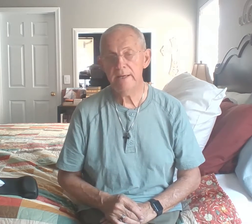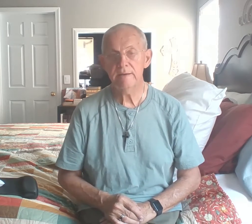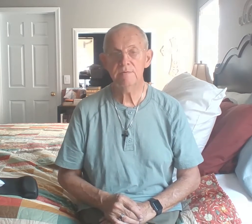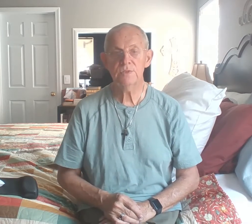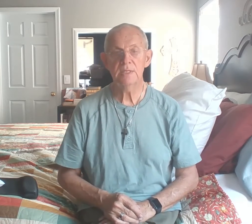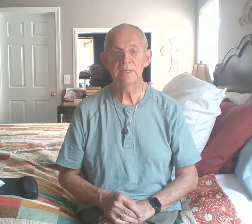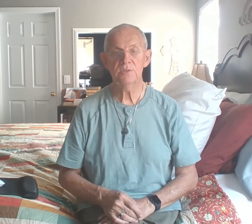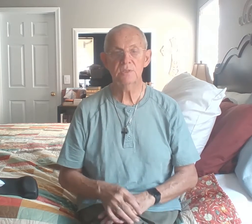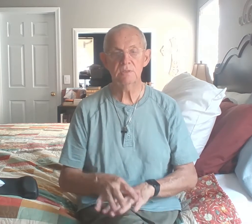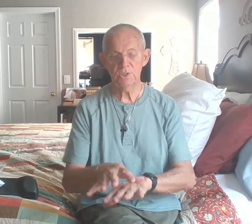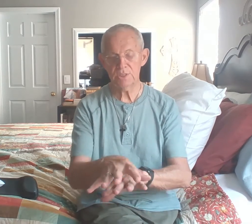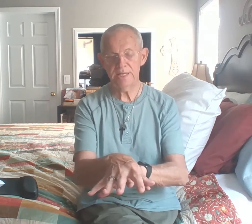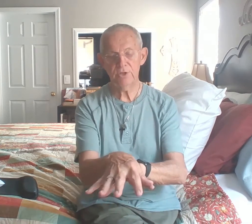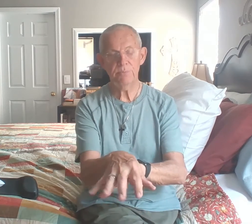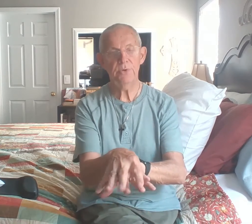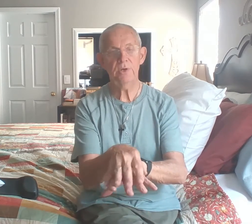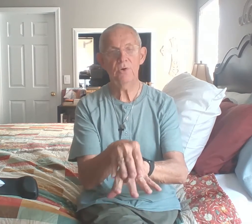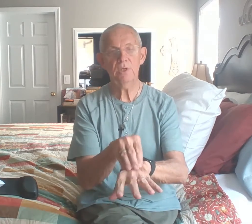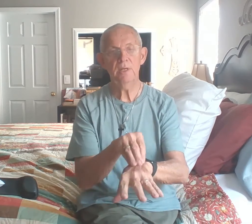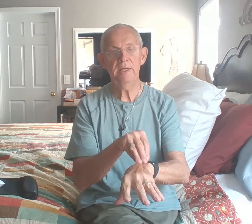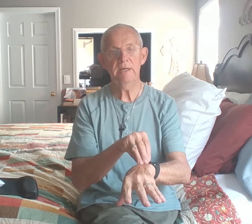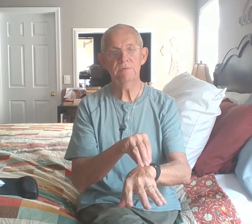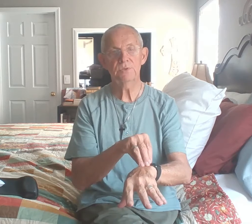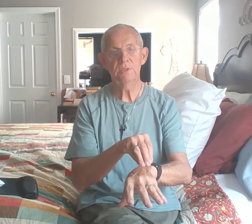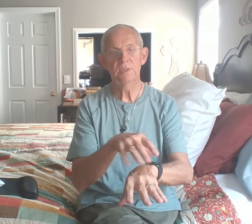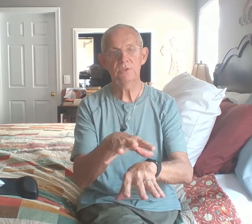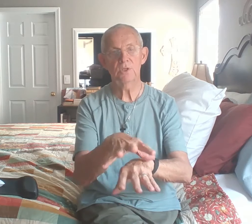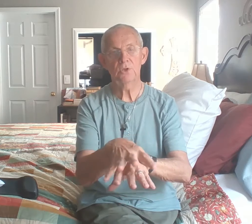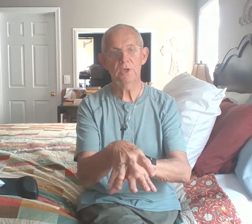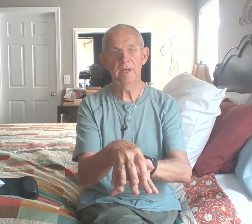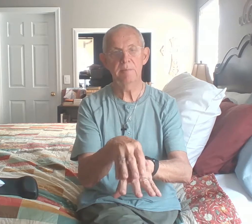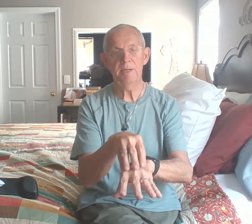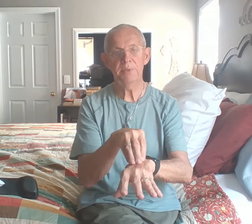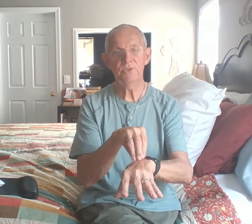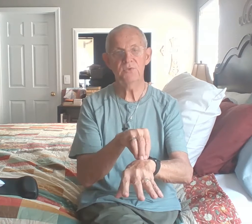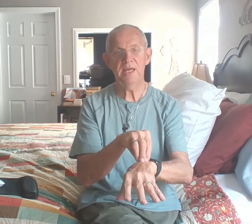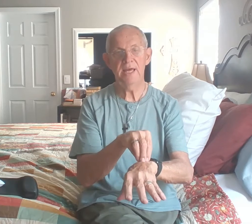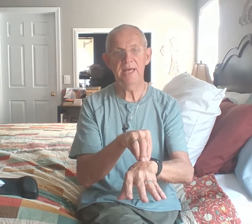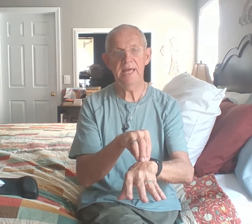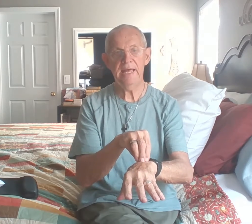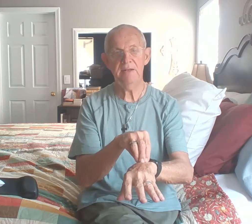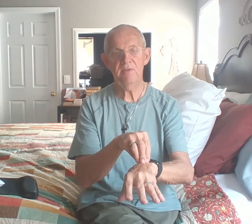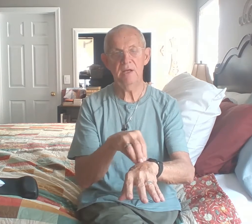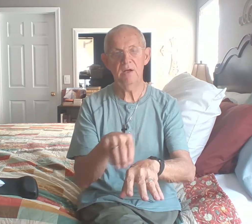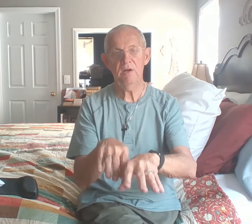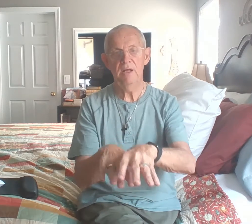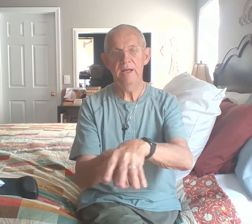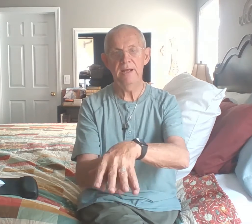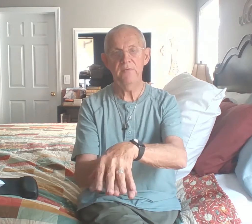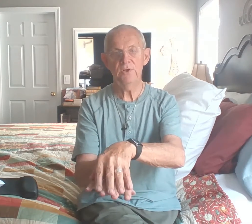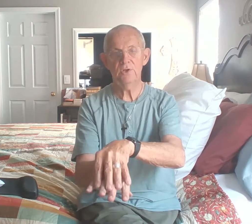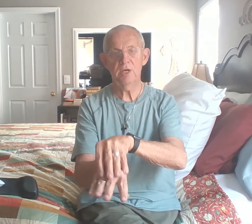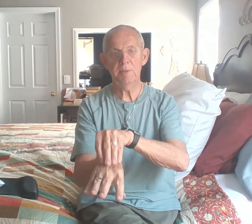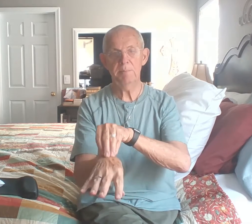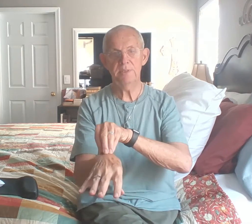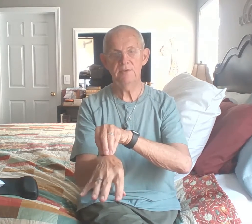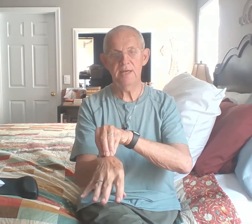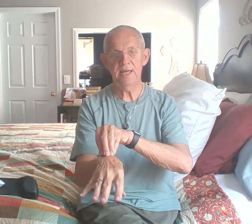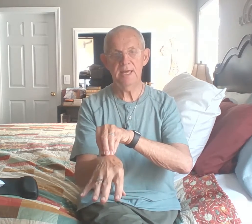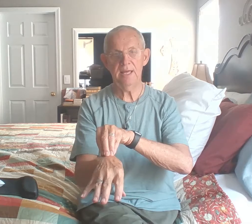Gloves is just like you're putting on gloves. So you come up into the A hand there, and then you come up into the A hand